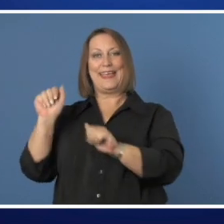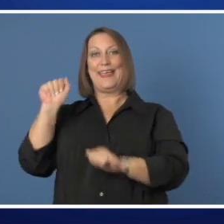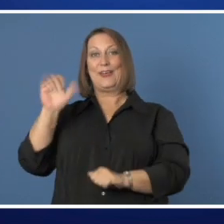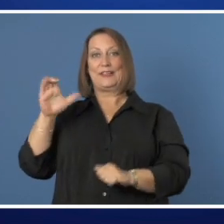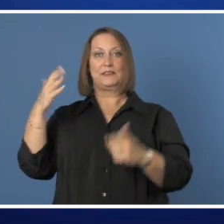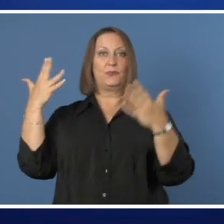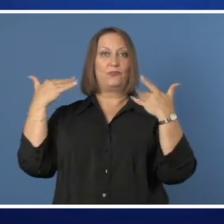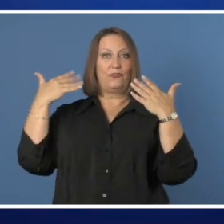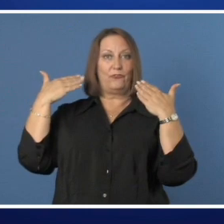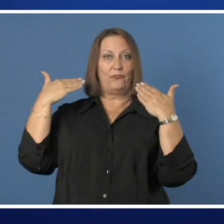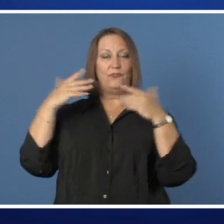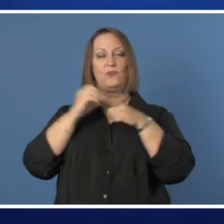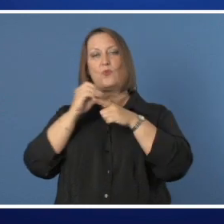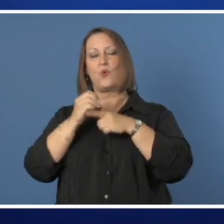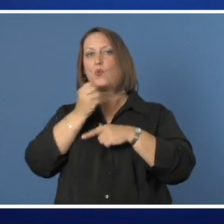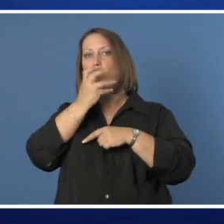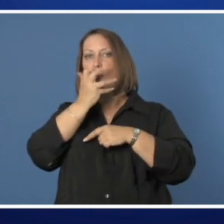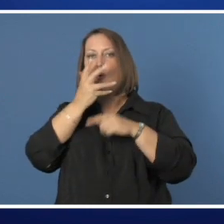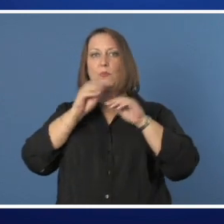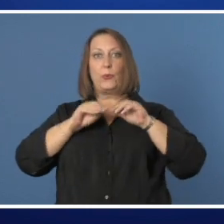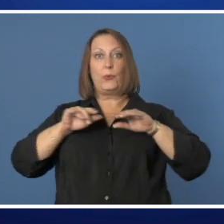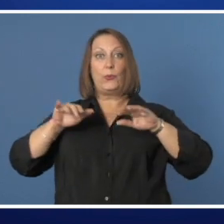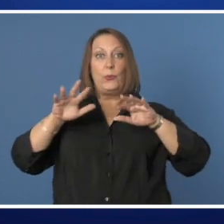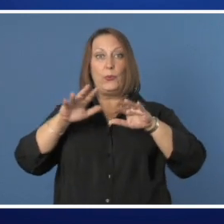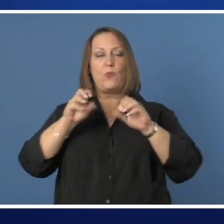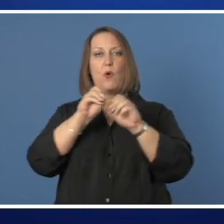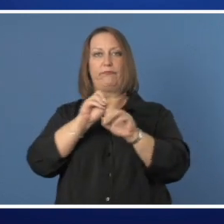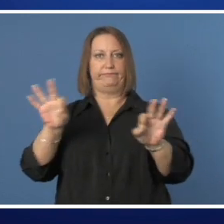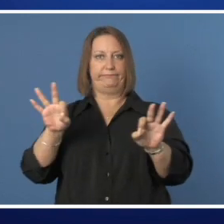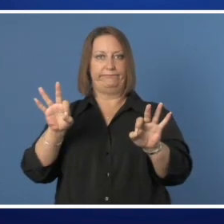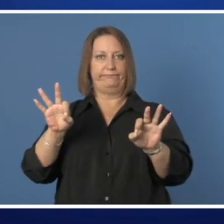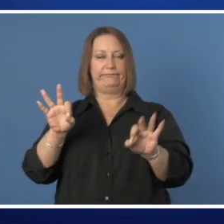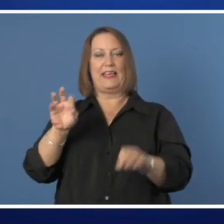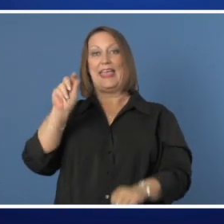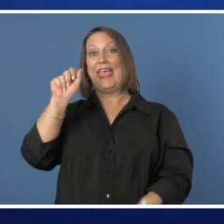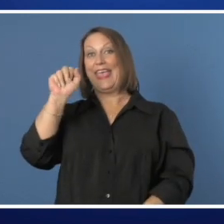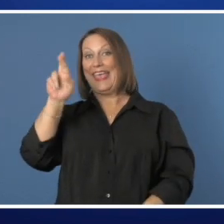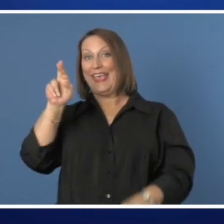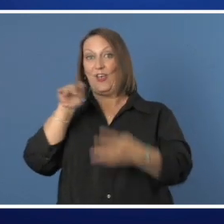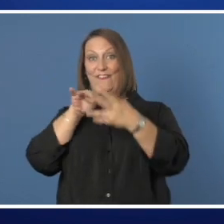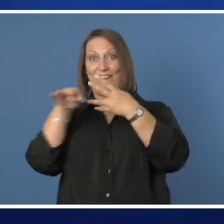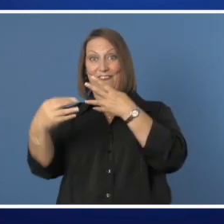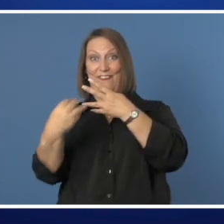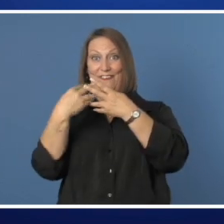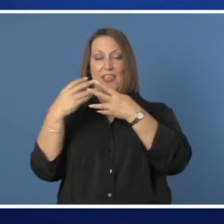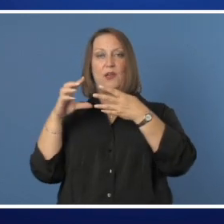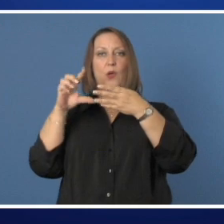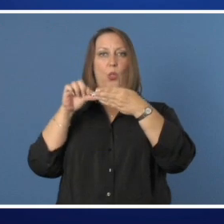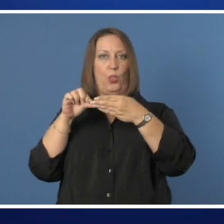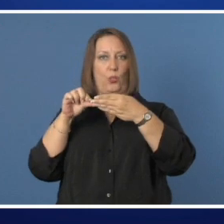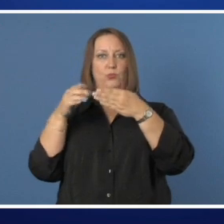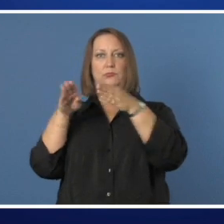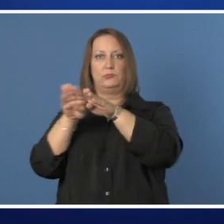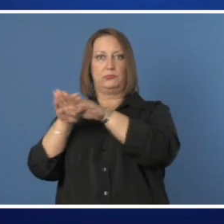Turn off air conditioners, heaters, or other ventilation systems.